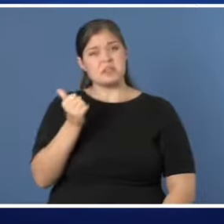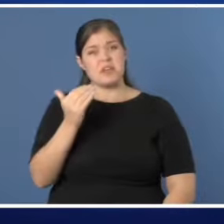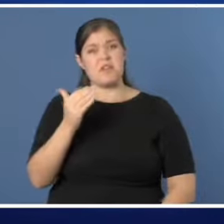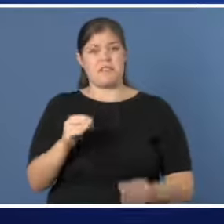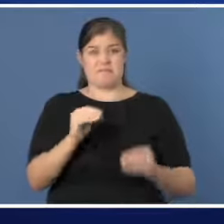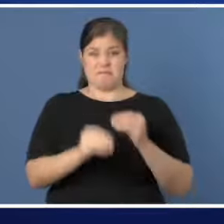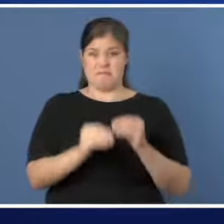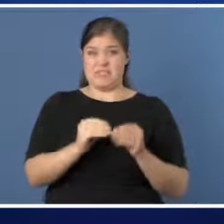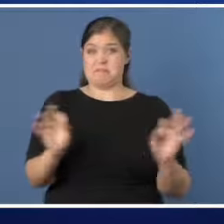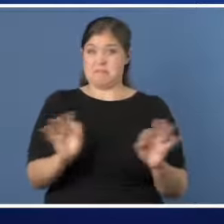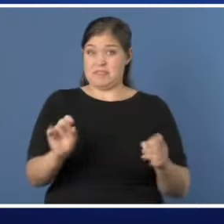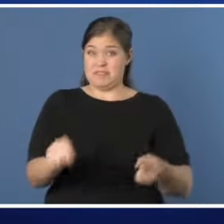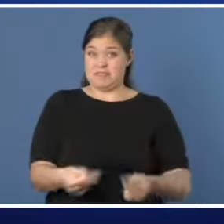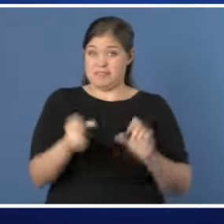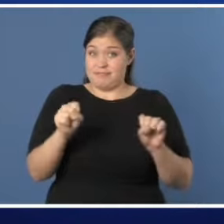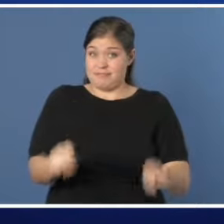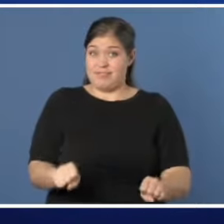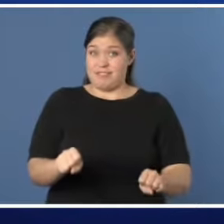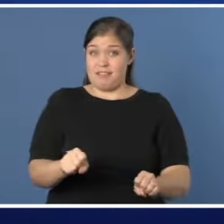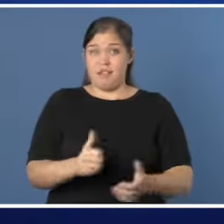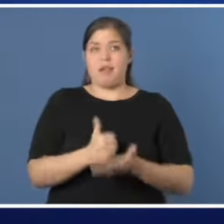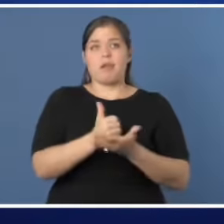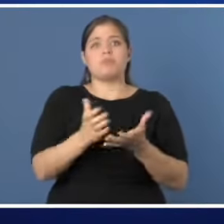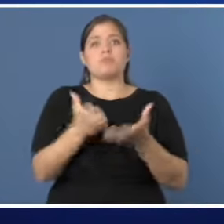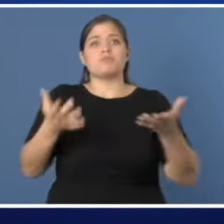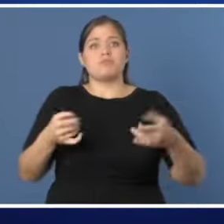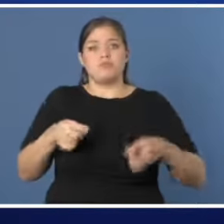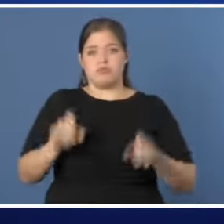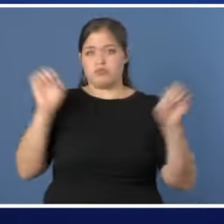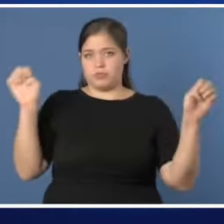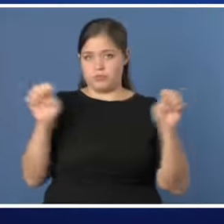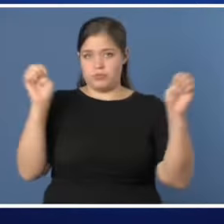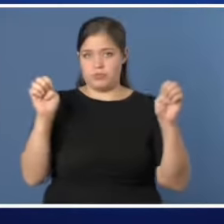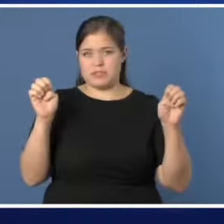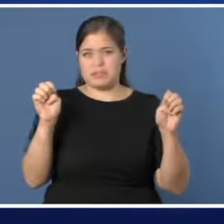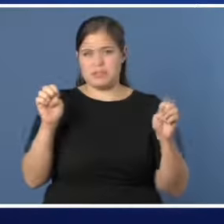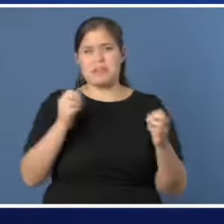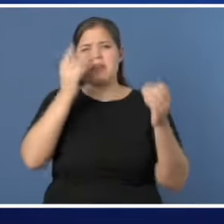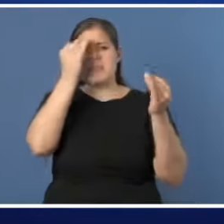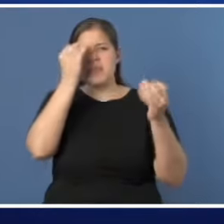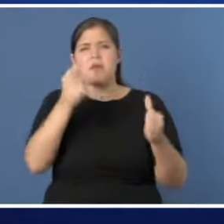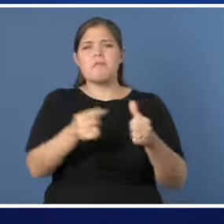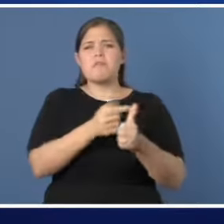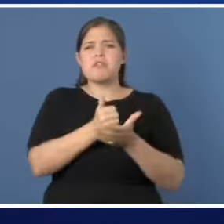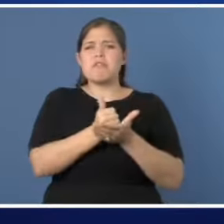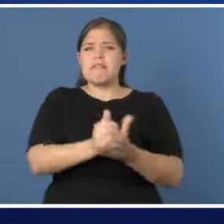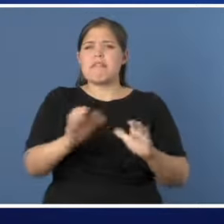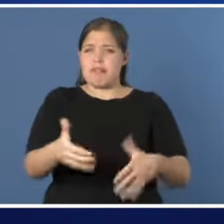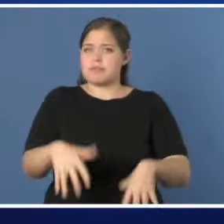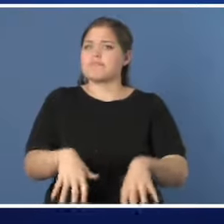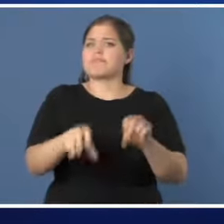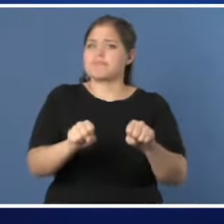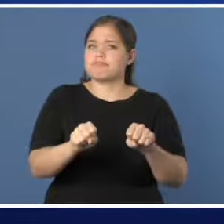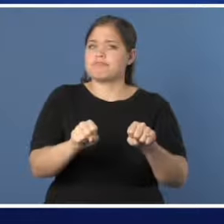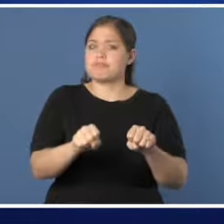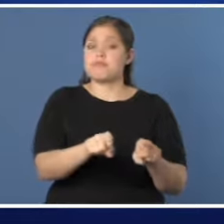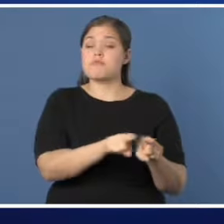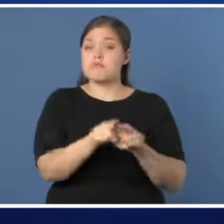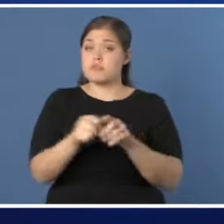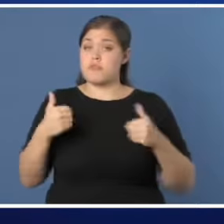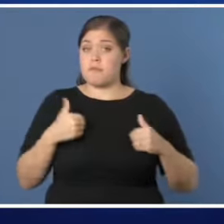treat minor injuries can make a difference in an emergency. Consider taking a first aid